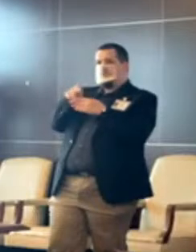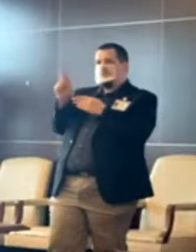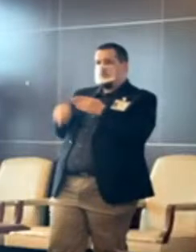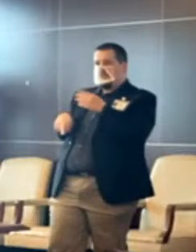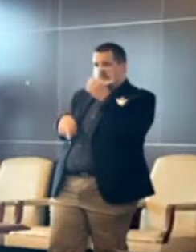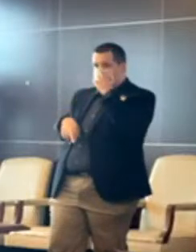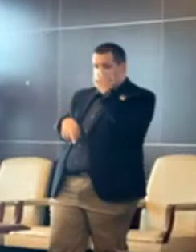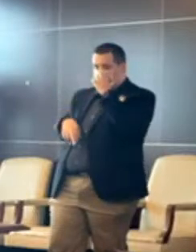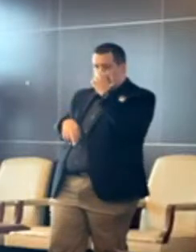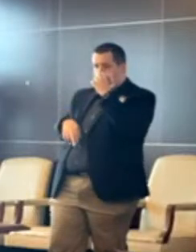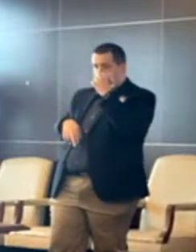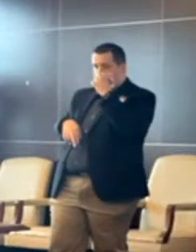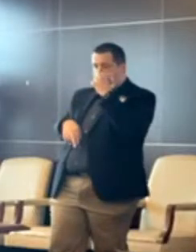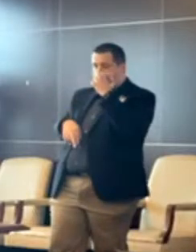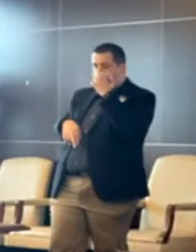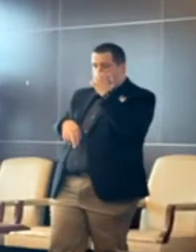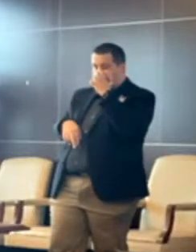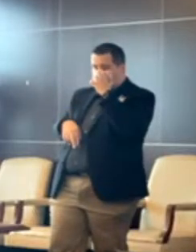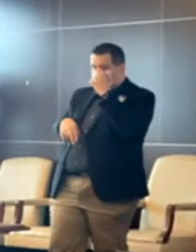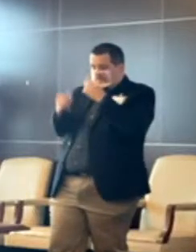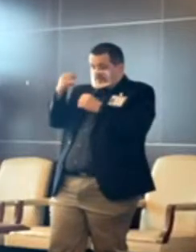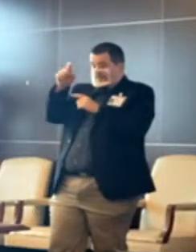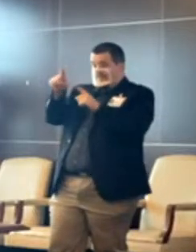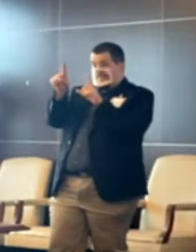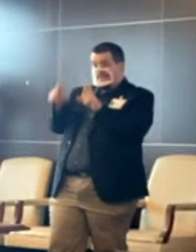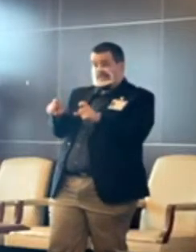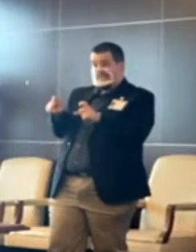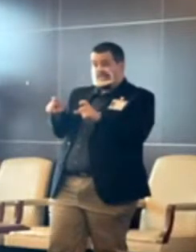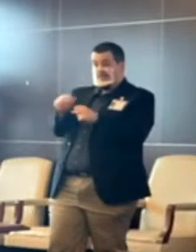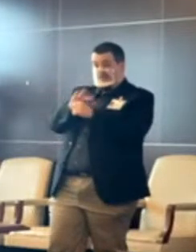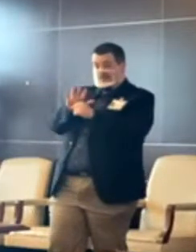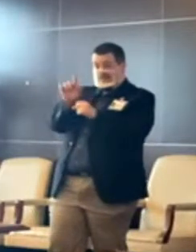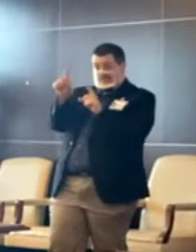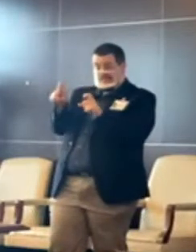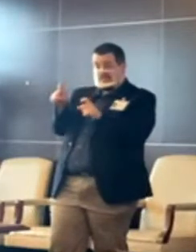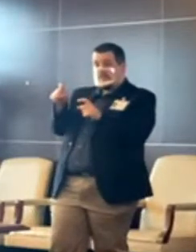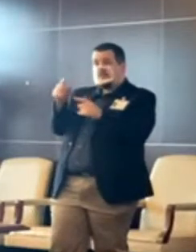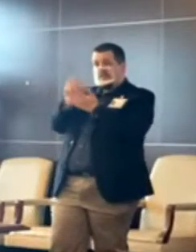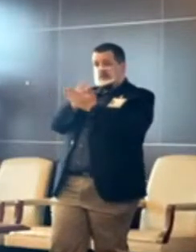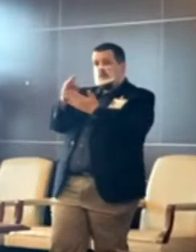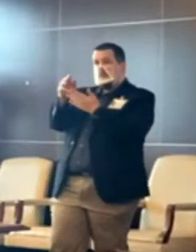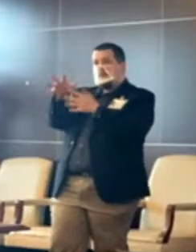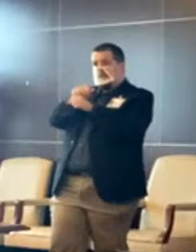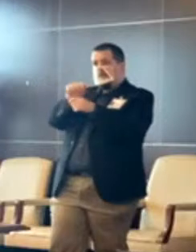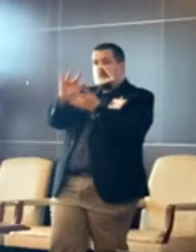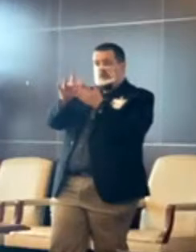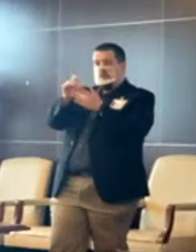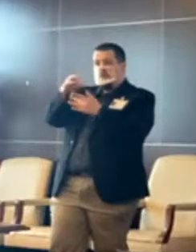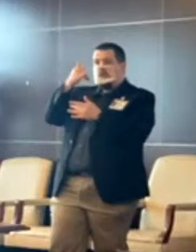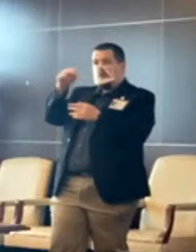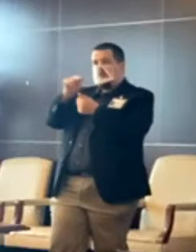results. If you need a COVID-19 test, please schedule an appointment online, or you can